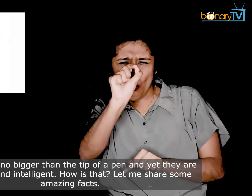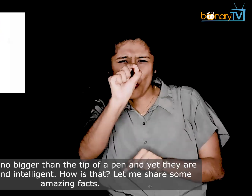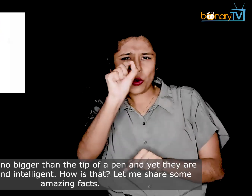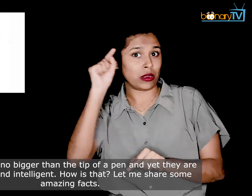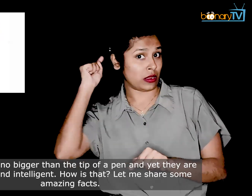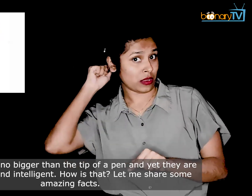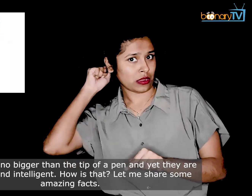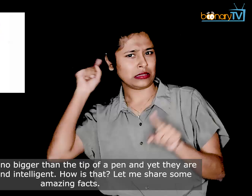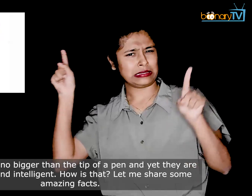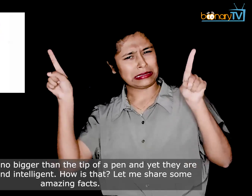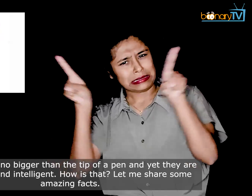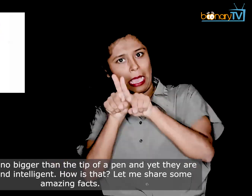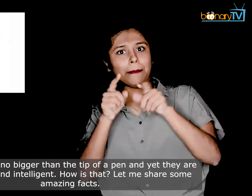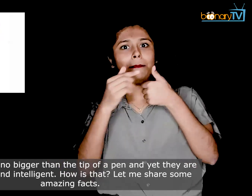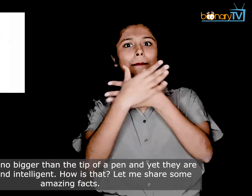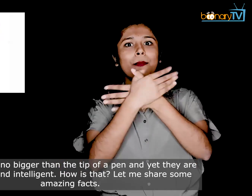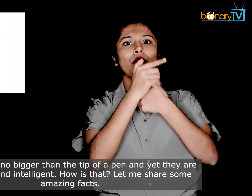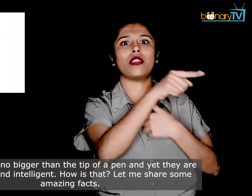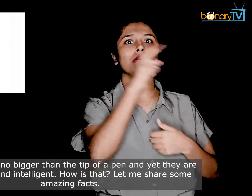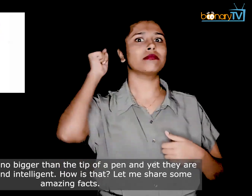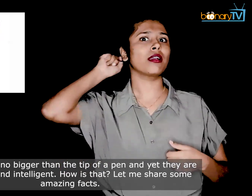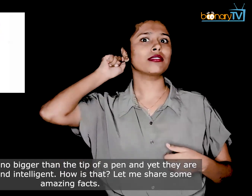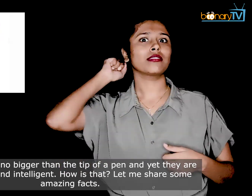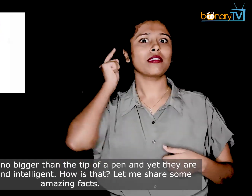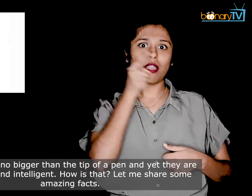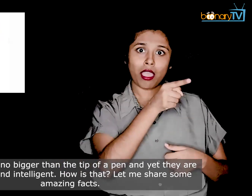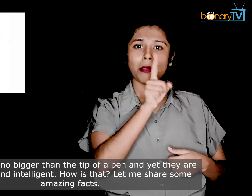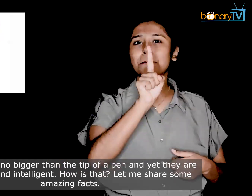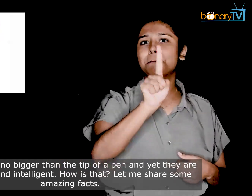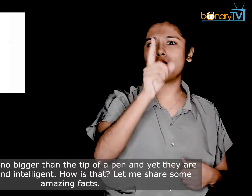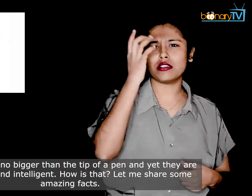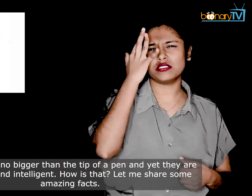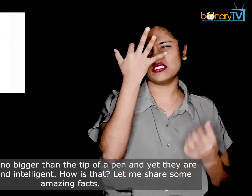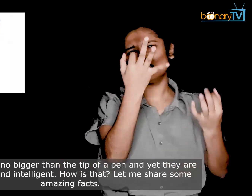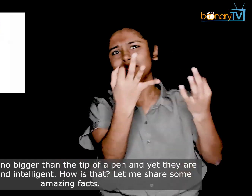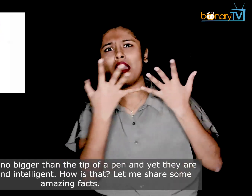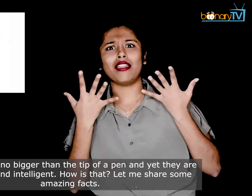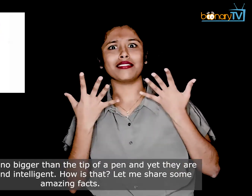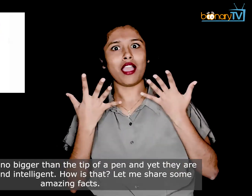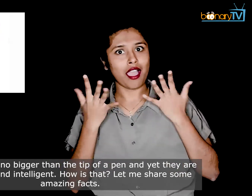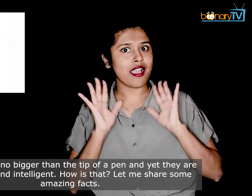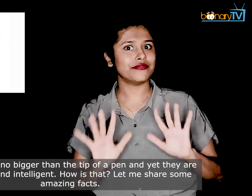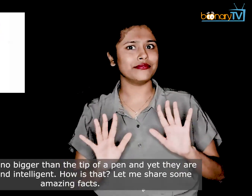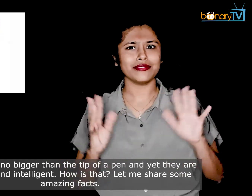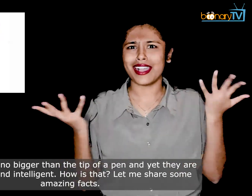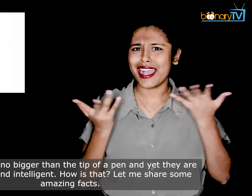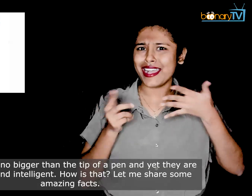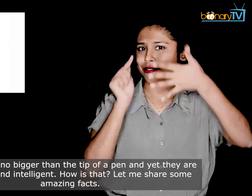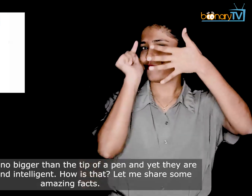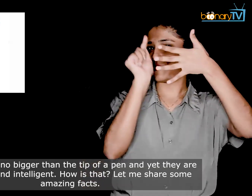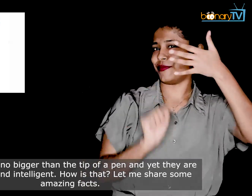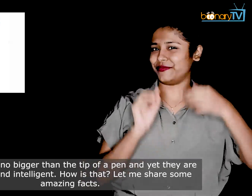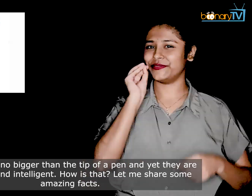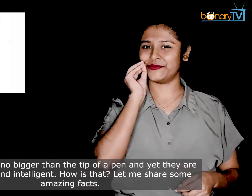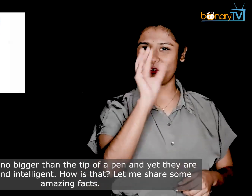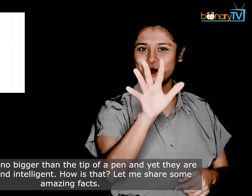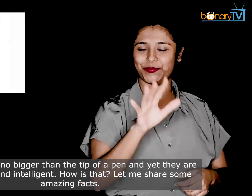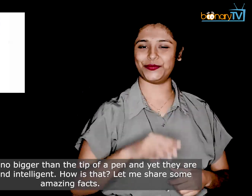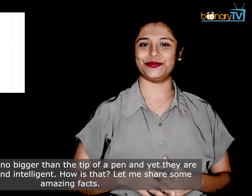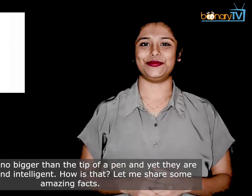And yet, they are very sharp and intelligent. How is that? Let me share some amazing facts.